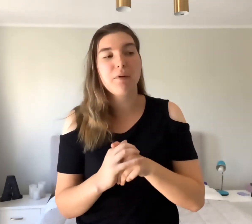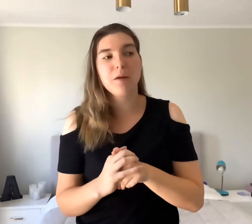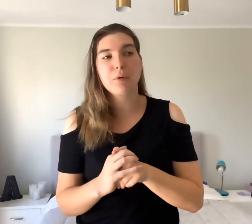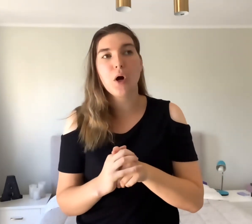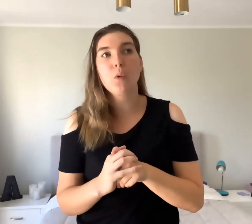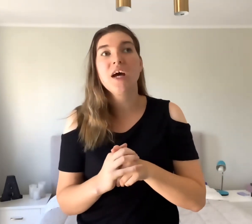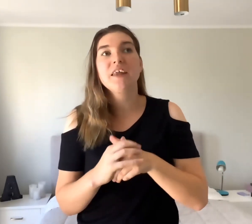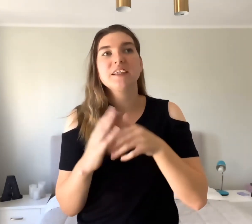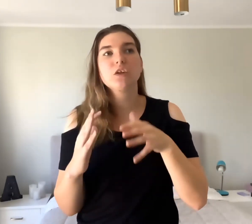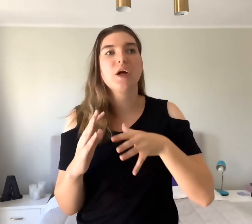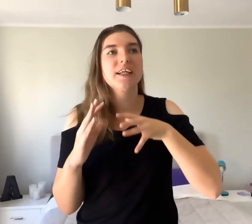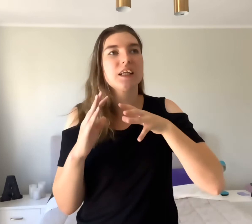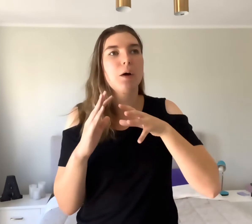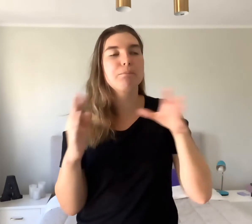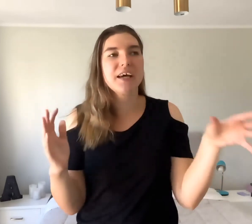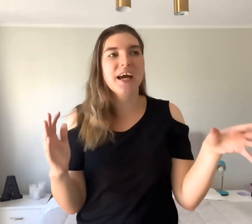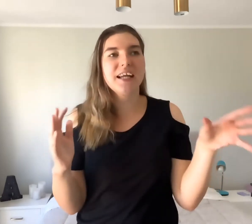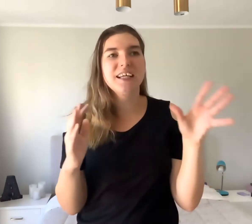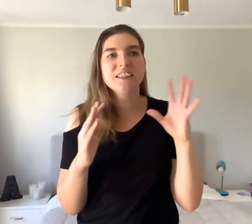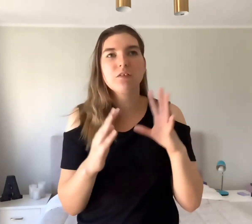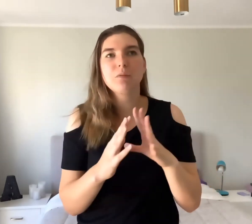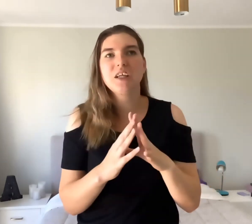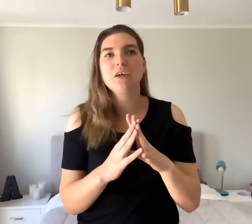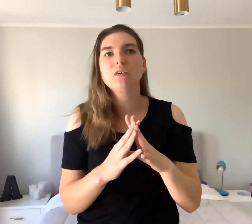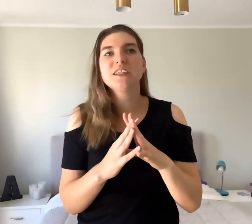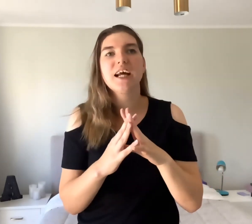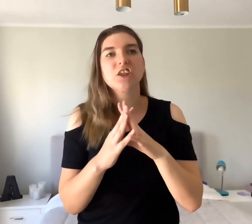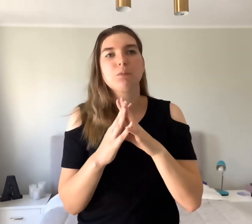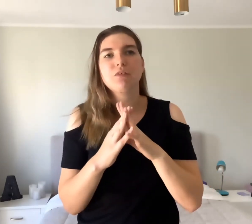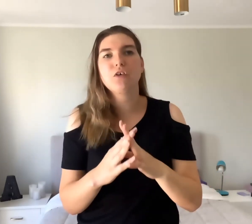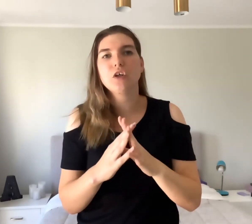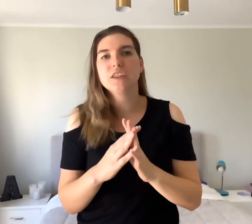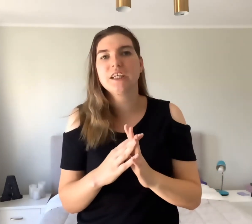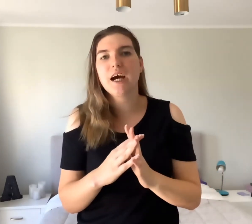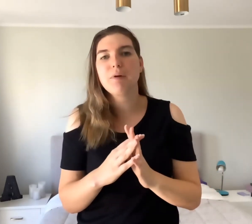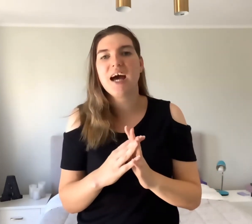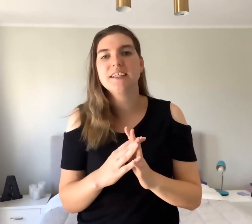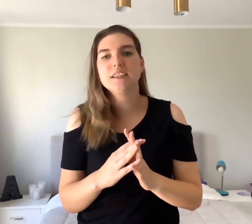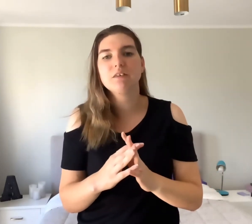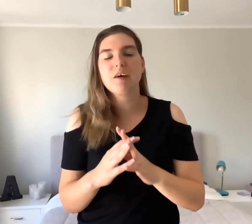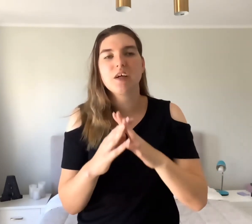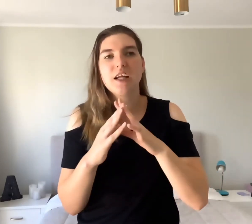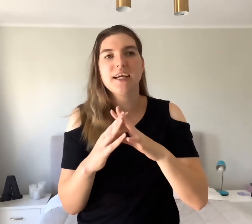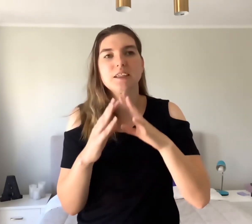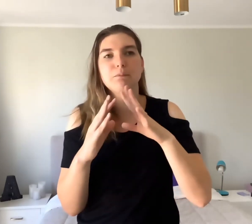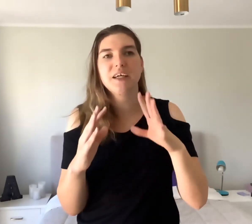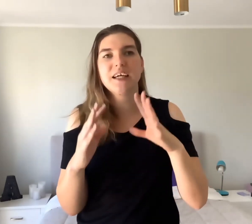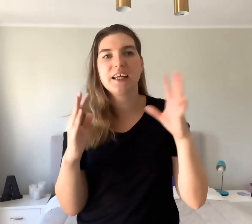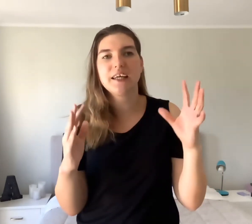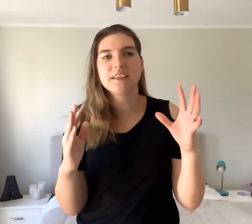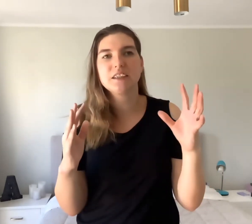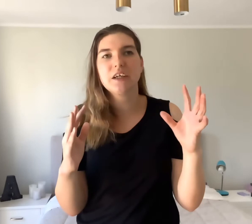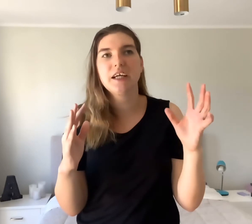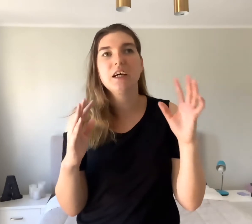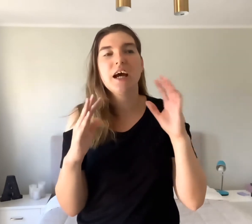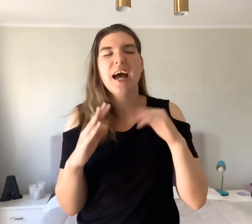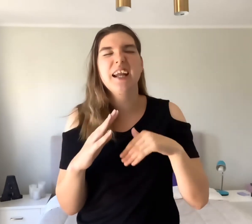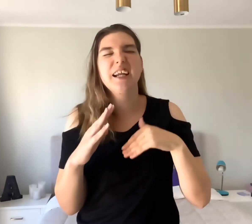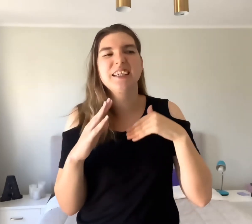Pro. The screen is a lot bigger and easier for me to use, and I just prefer using iPads. So having a nice, big, clear screen and an easy to